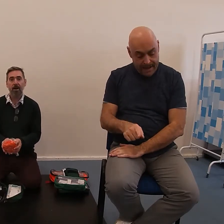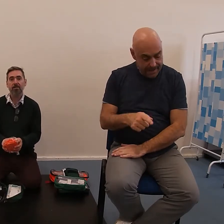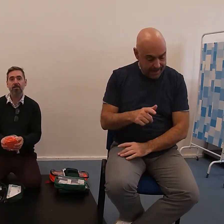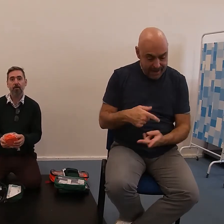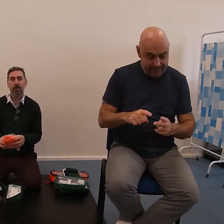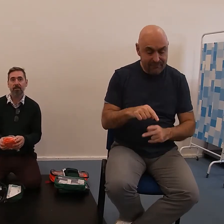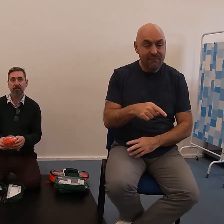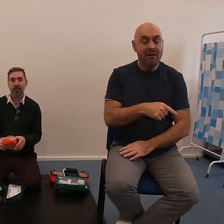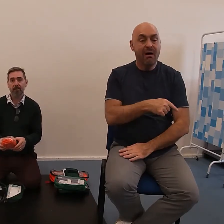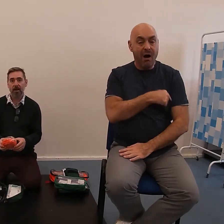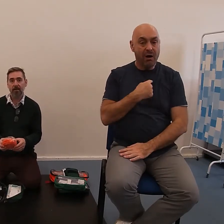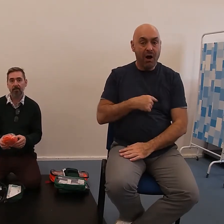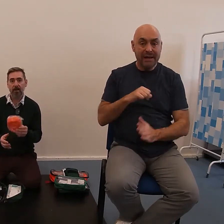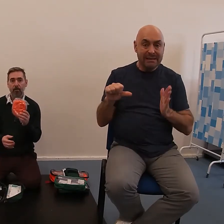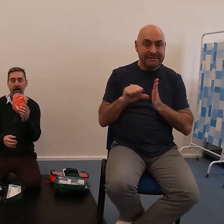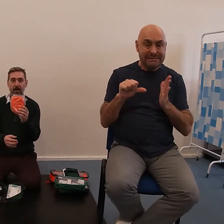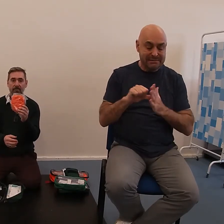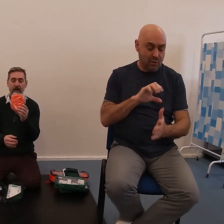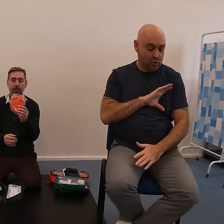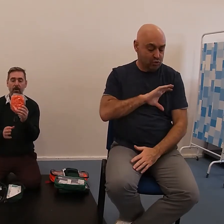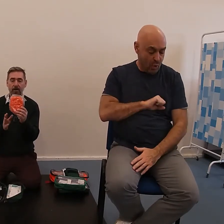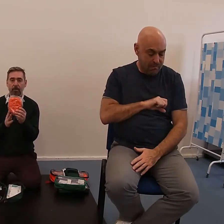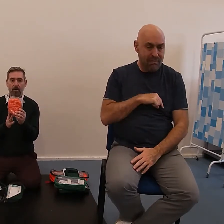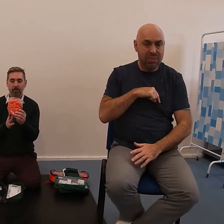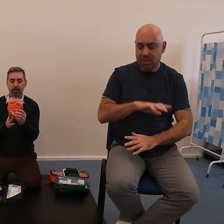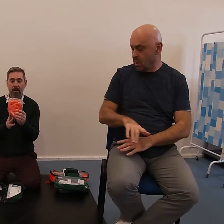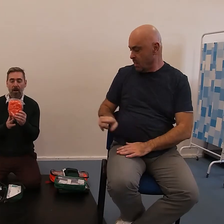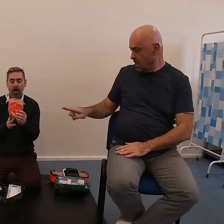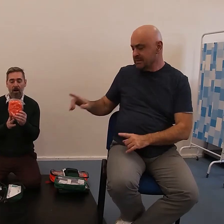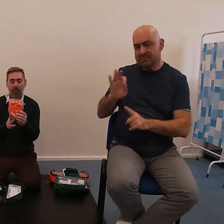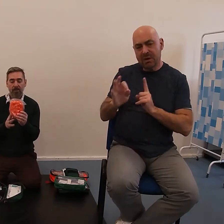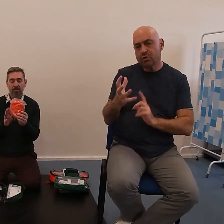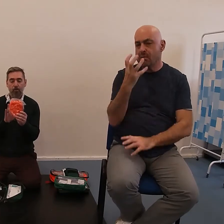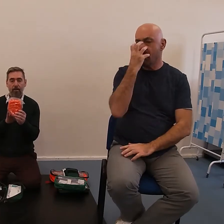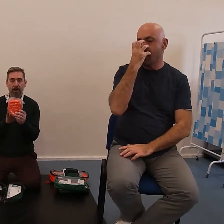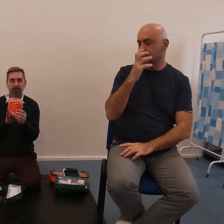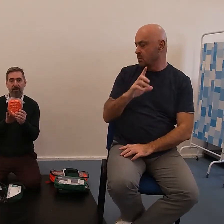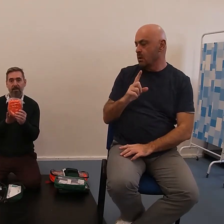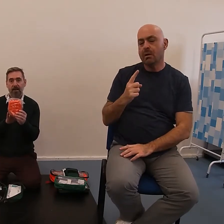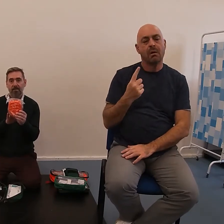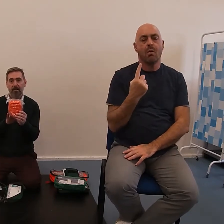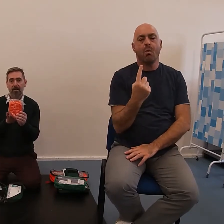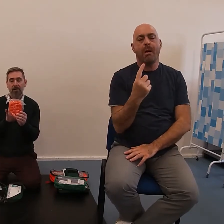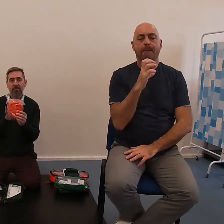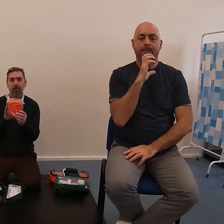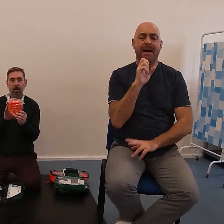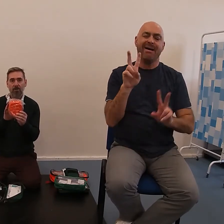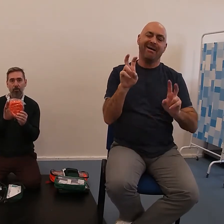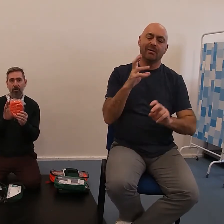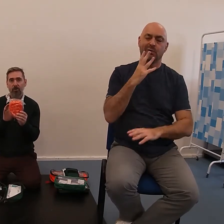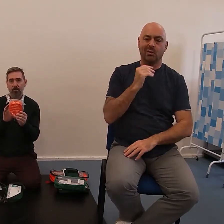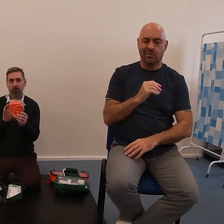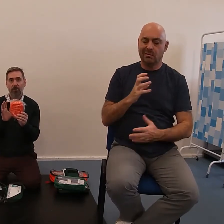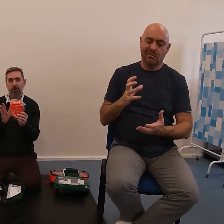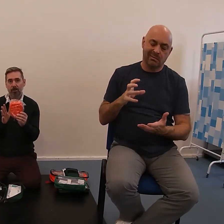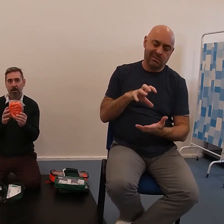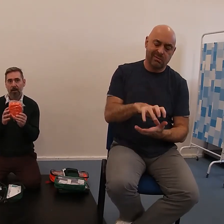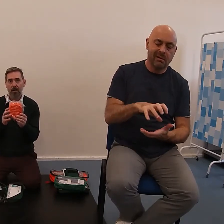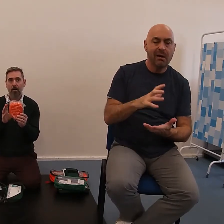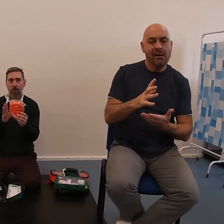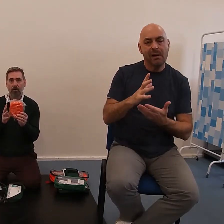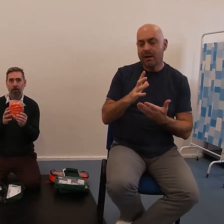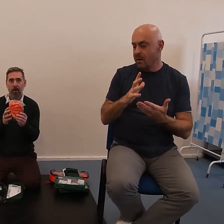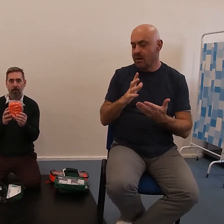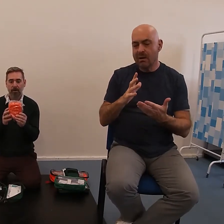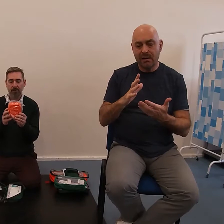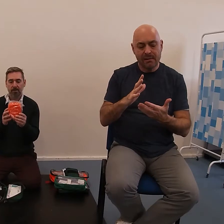cardiac arrest and we need to ventilate, then we have our pocket mask. This is a one-man ventilator, and this is the mask that we should use